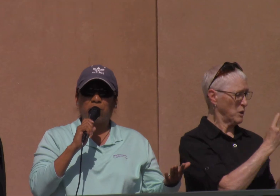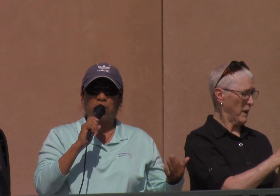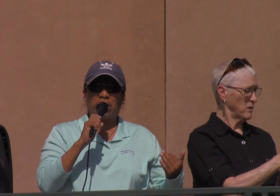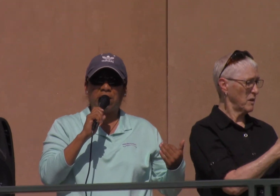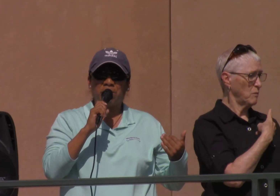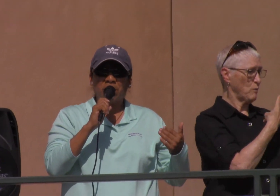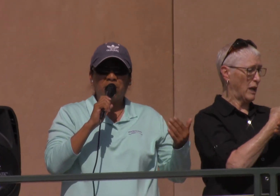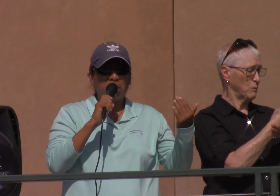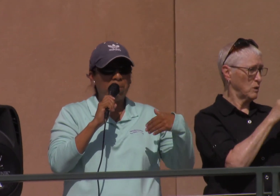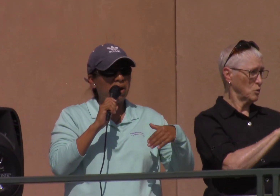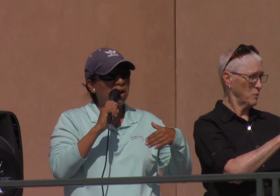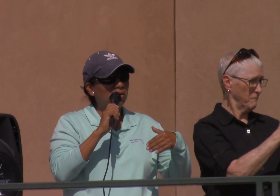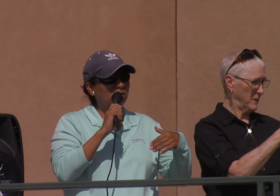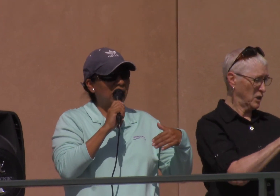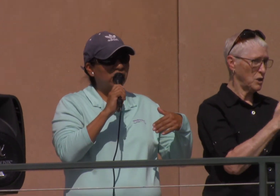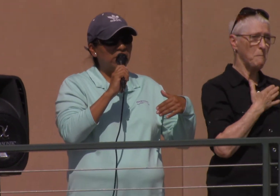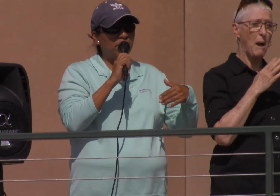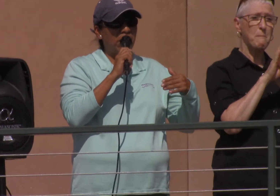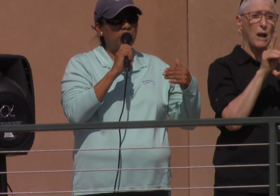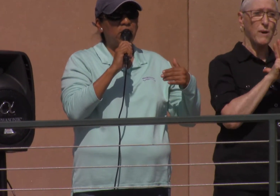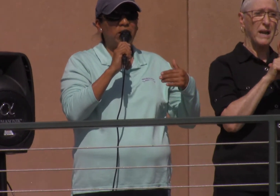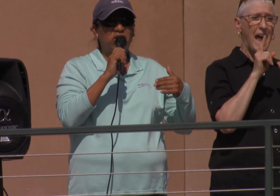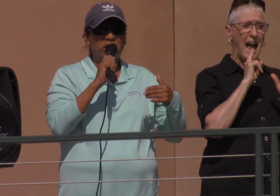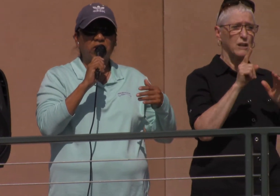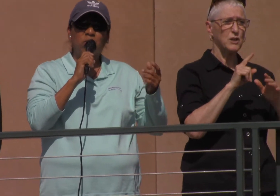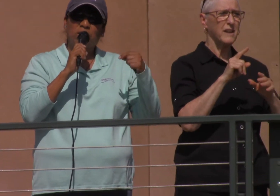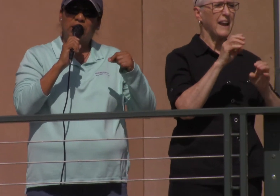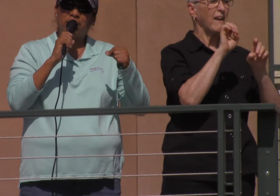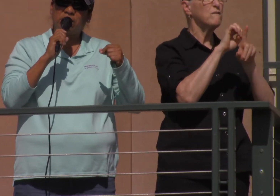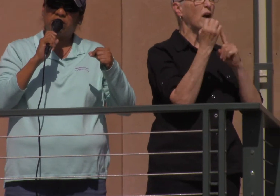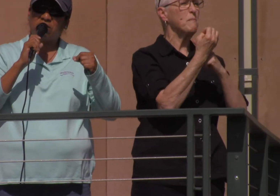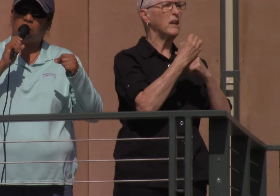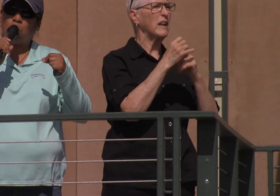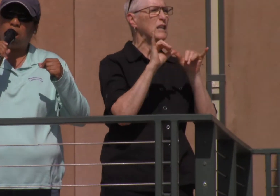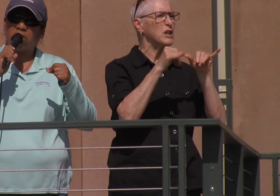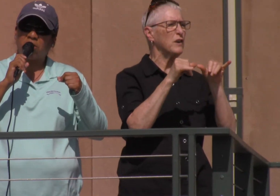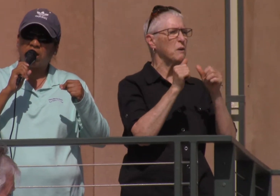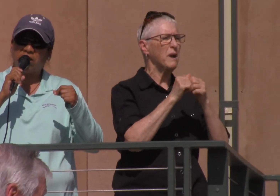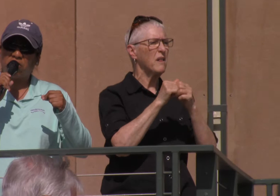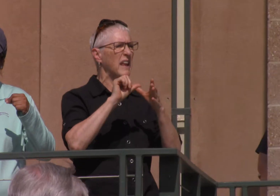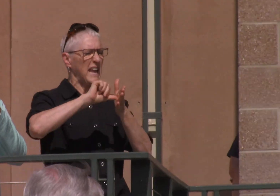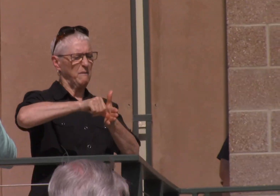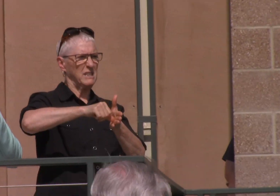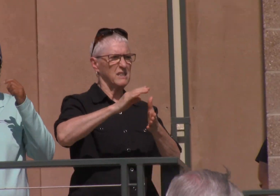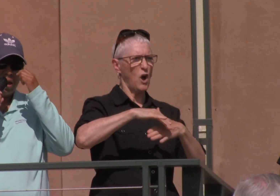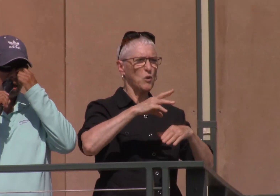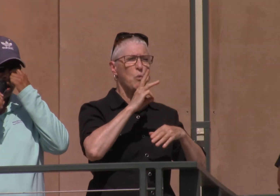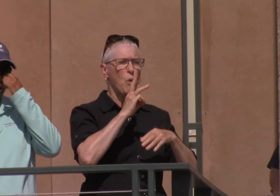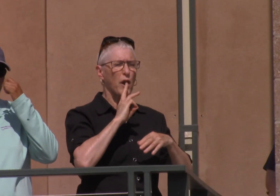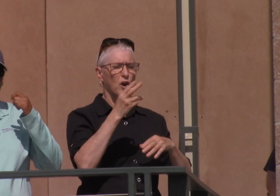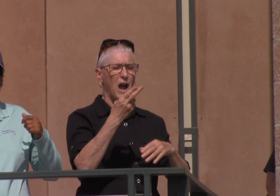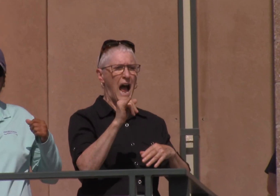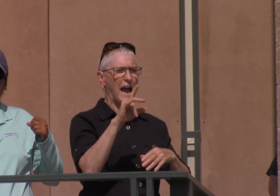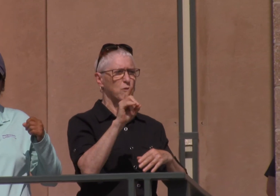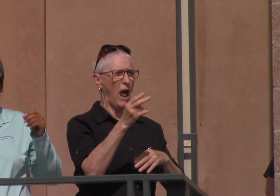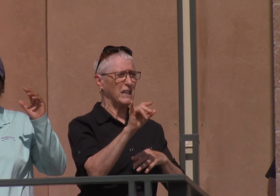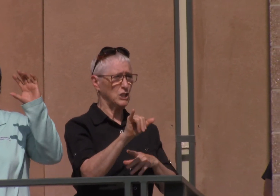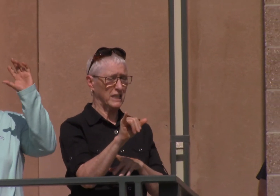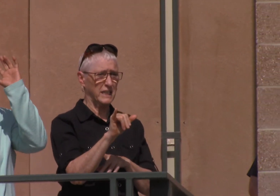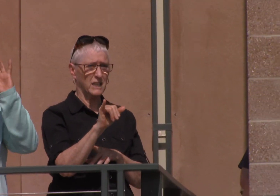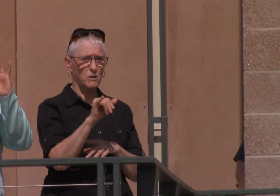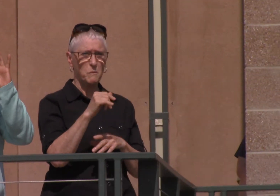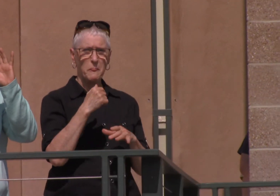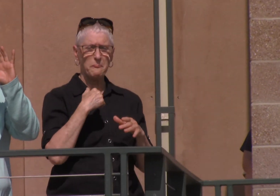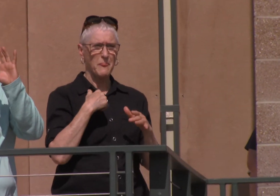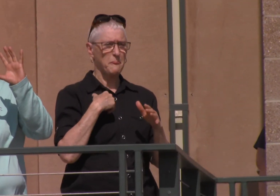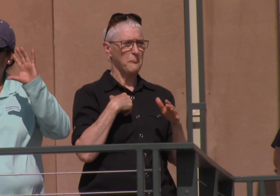graduate program, my background is actually environmental engineering with an emphasis on water and hydrology. I was